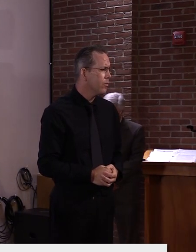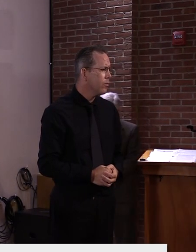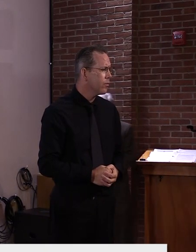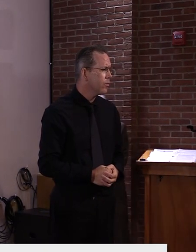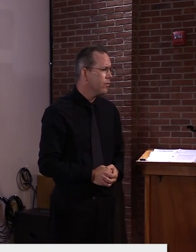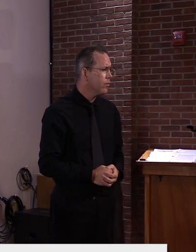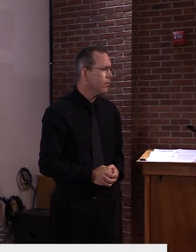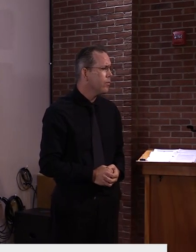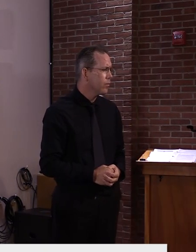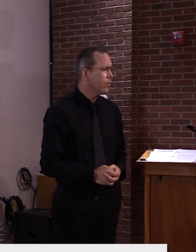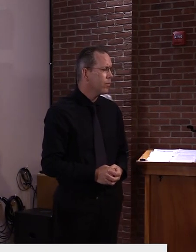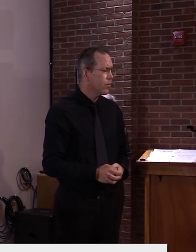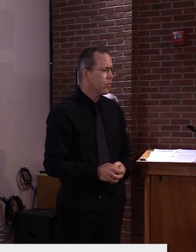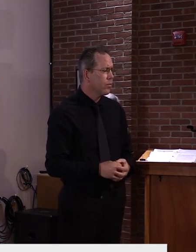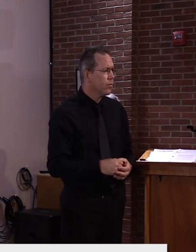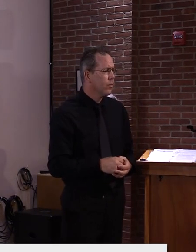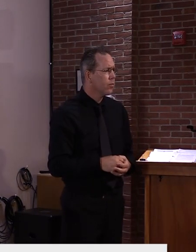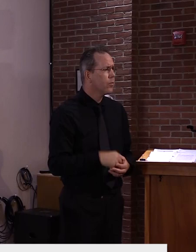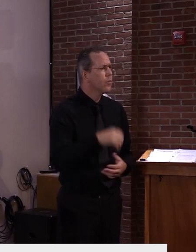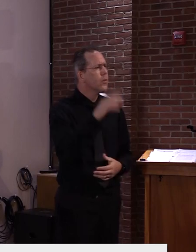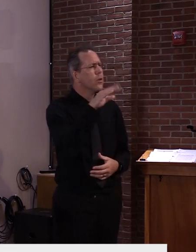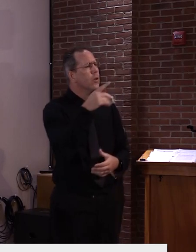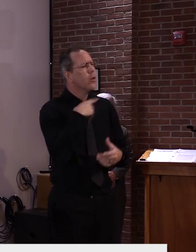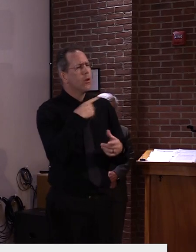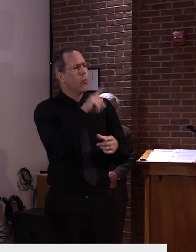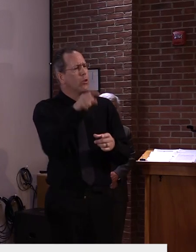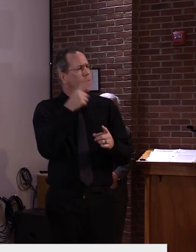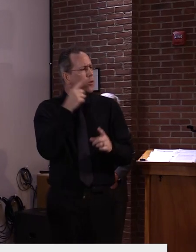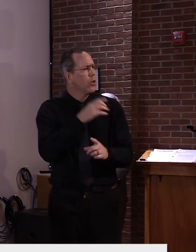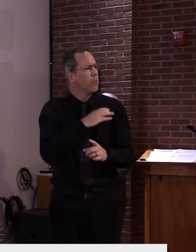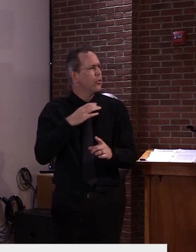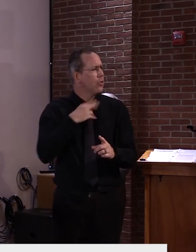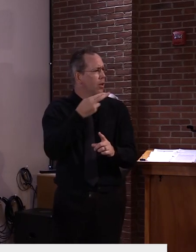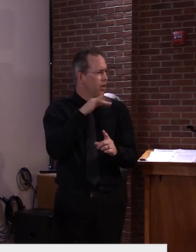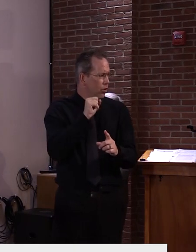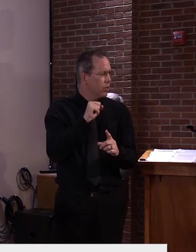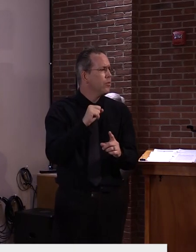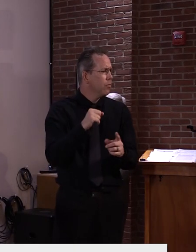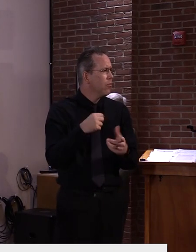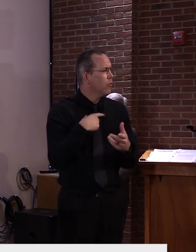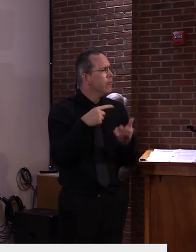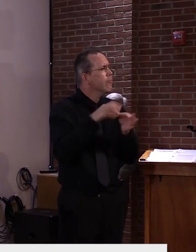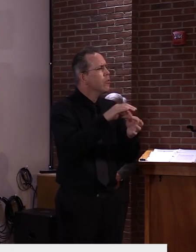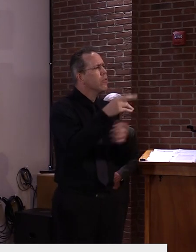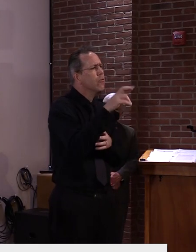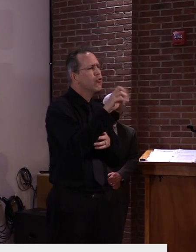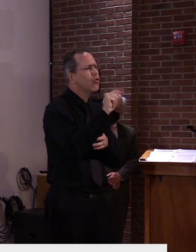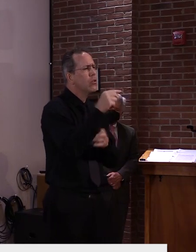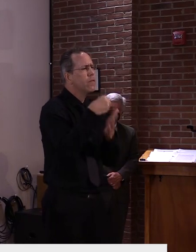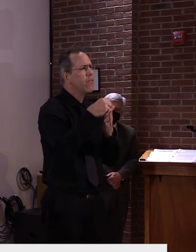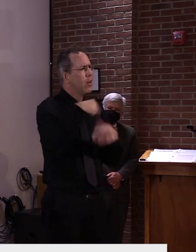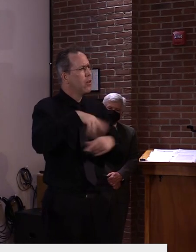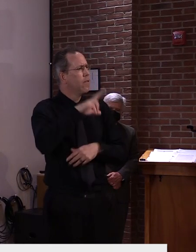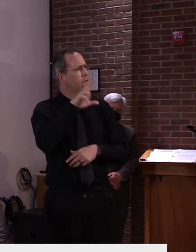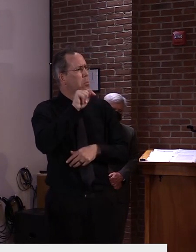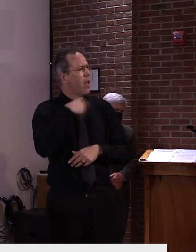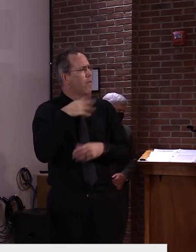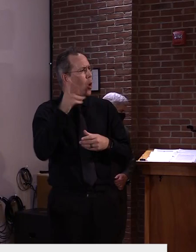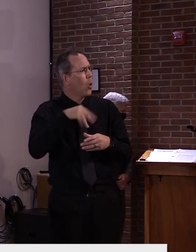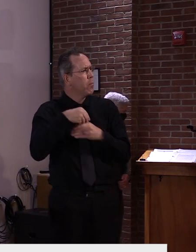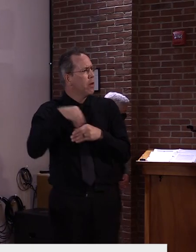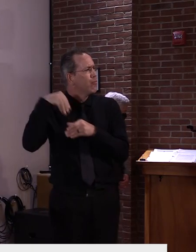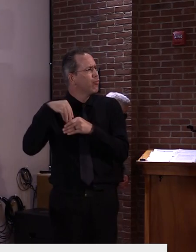and then also whether this $600 is tax and potentially how